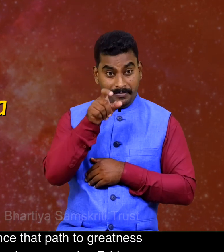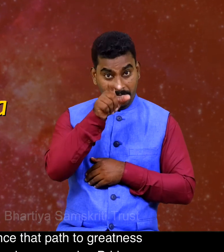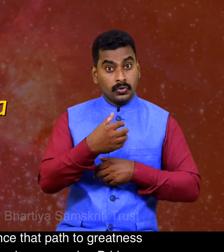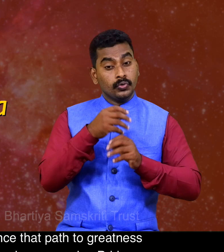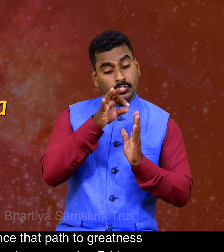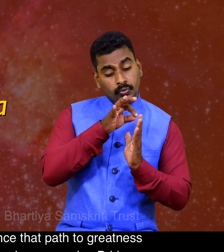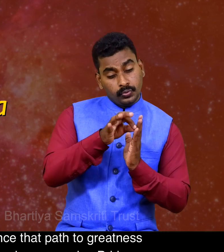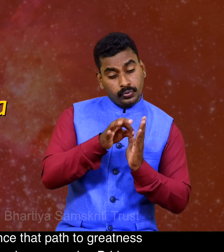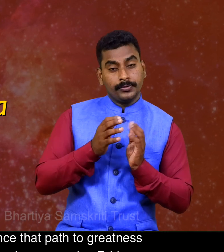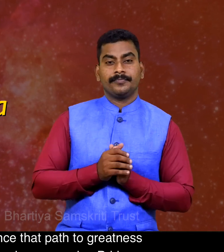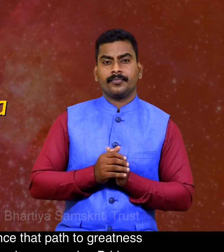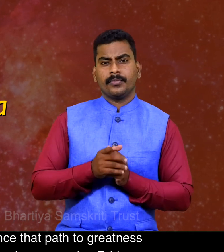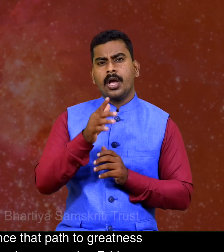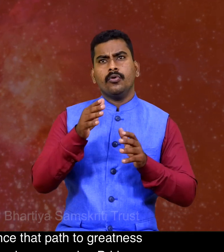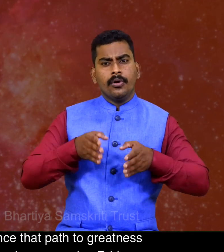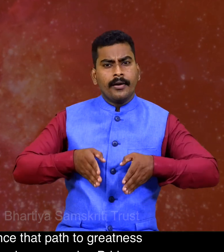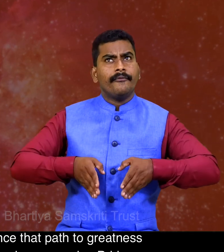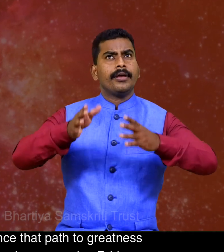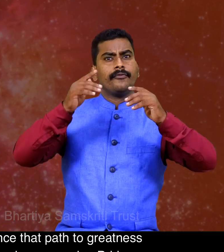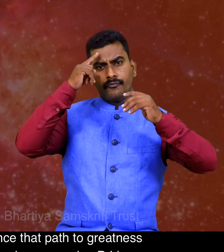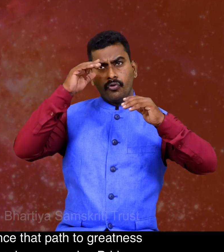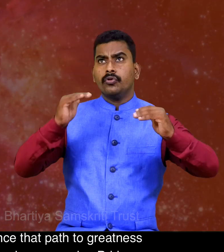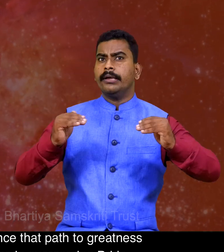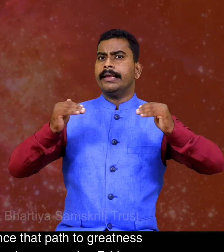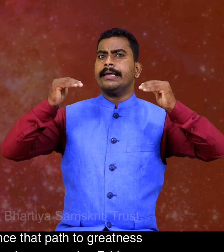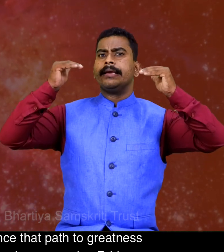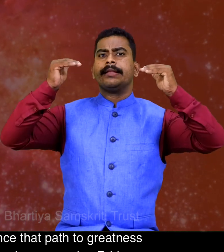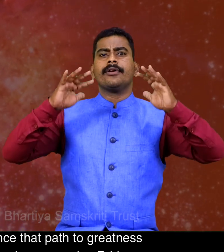The path to greatness lies